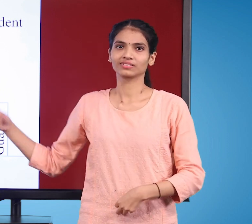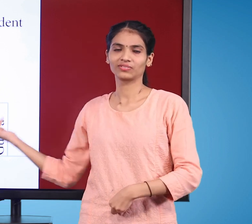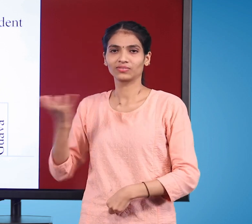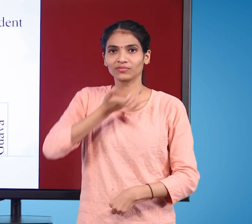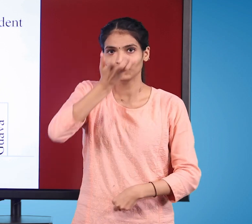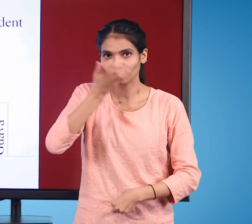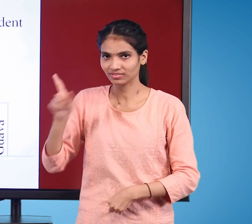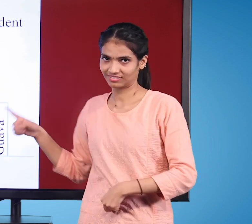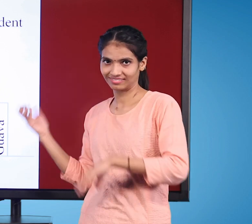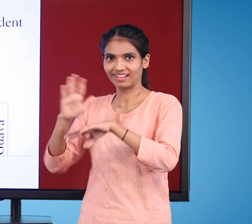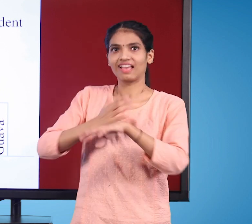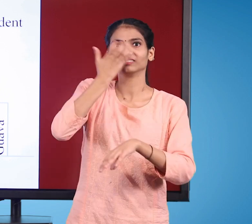unit length is equal to 1 student.